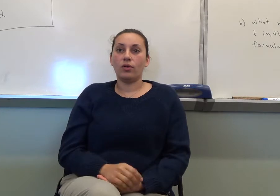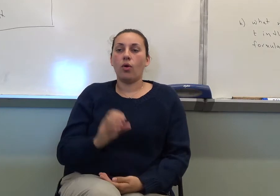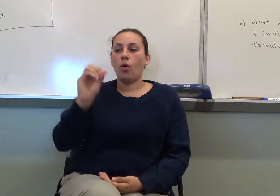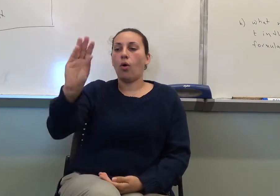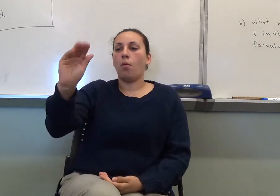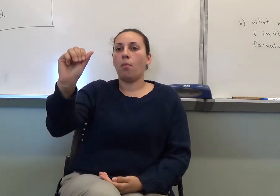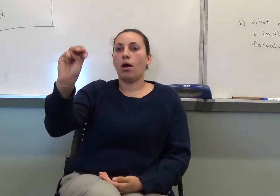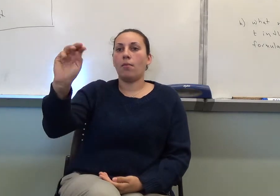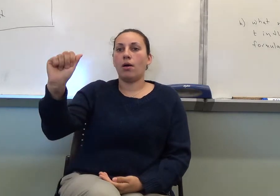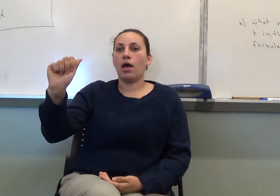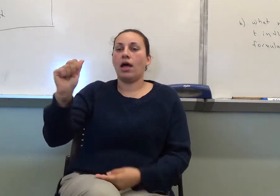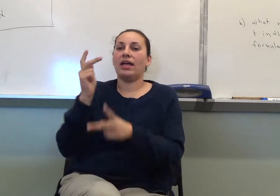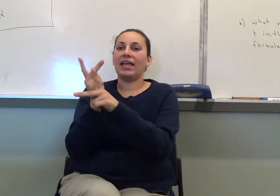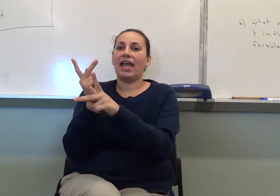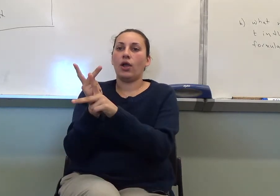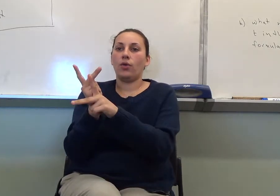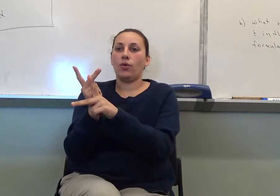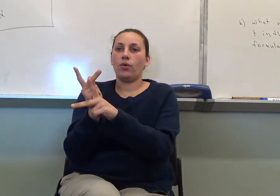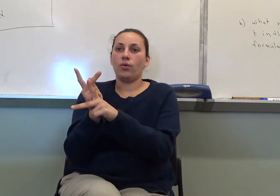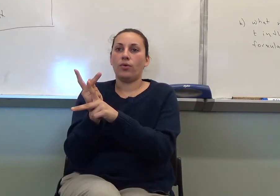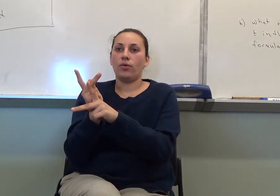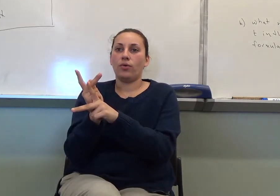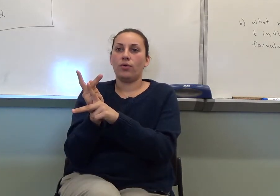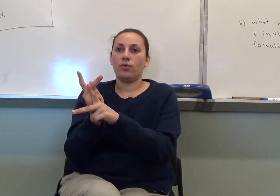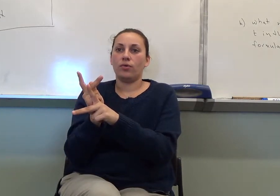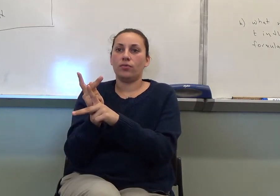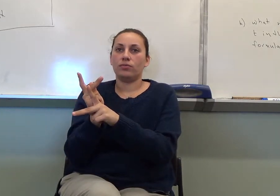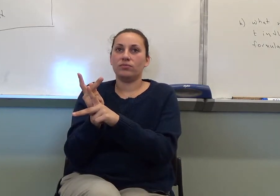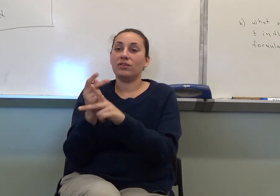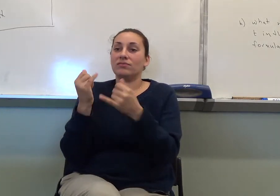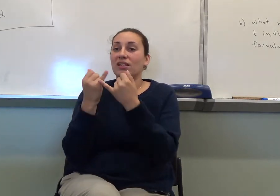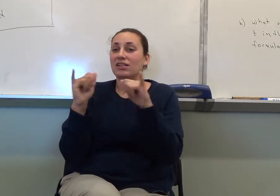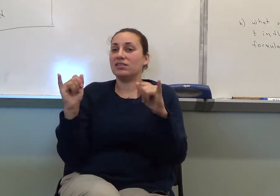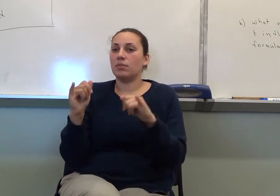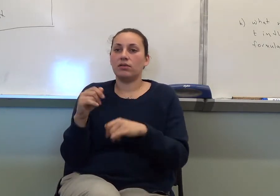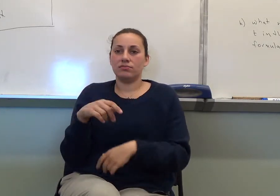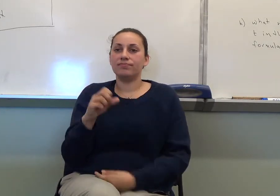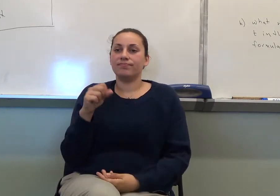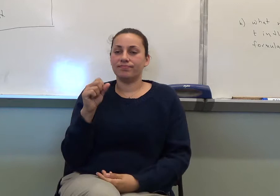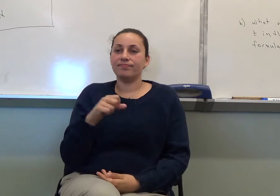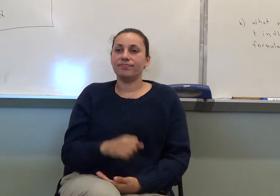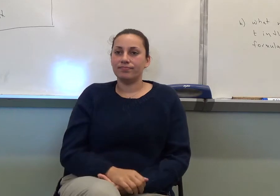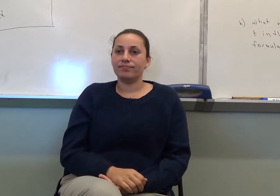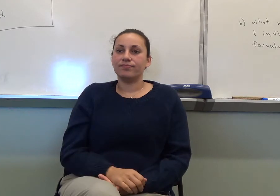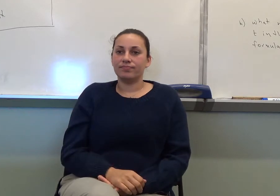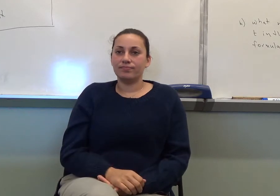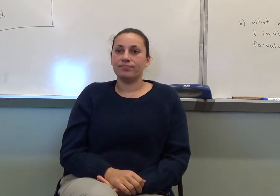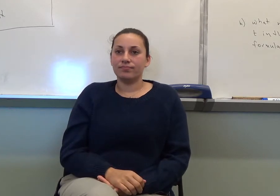paper shredder with markdown, is that the one? Yeah. $79 to $59.